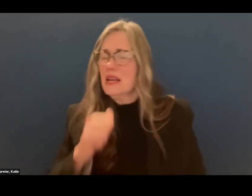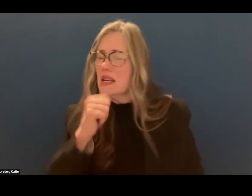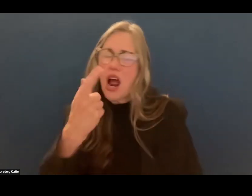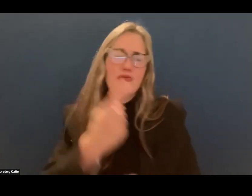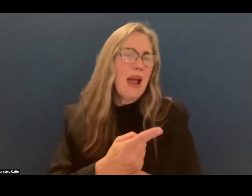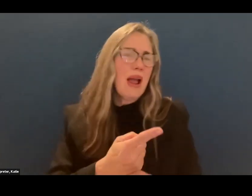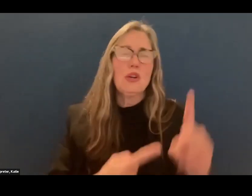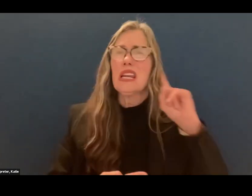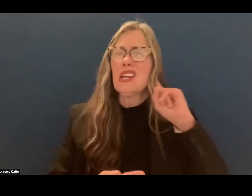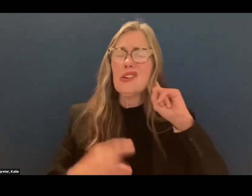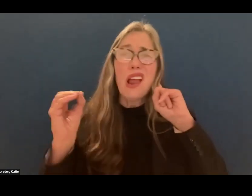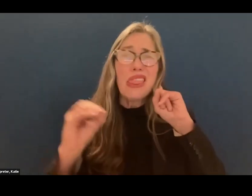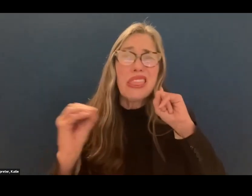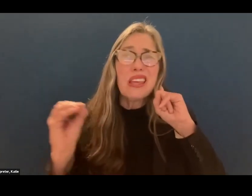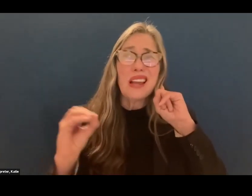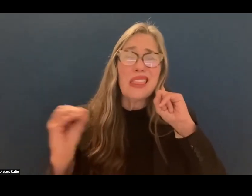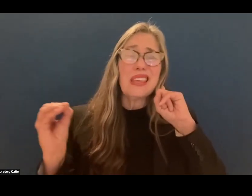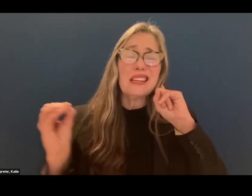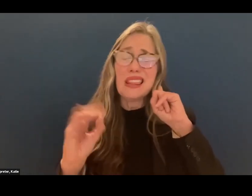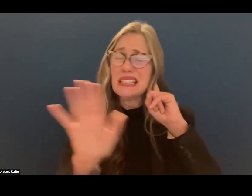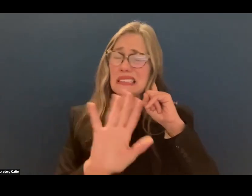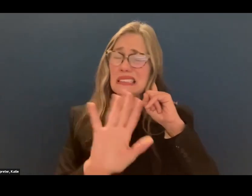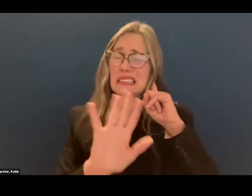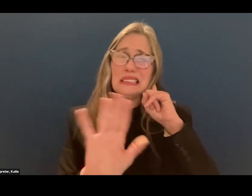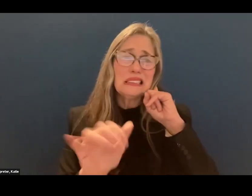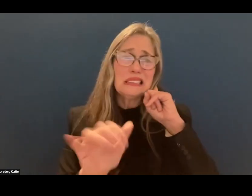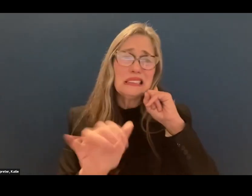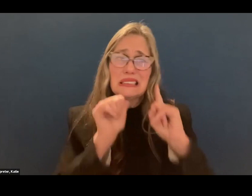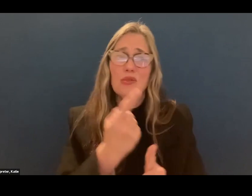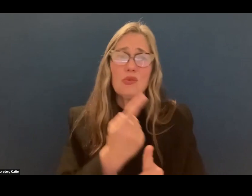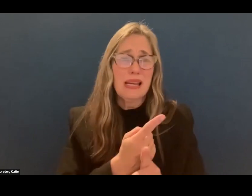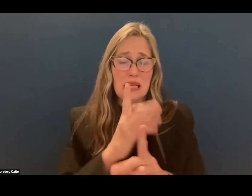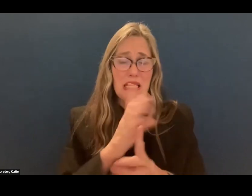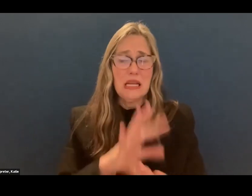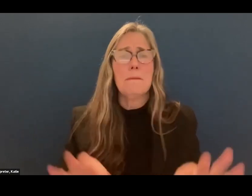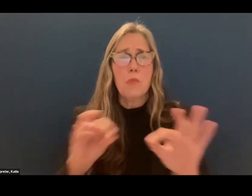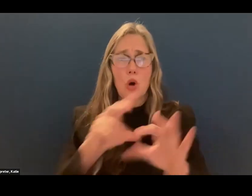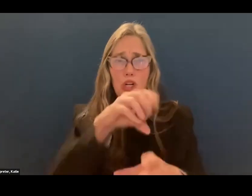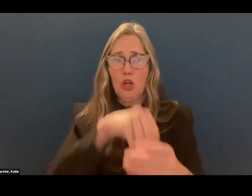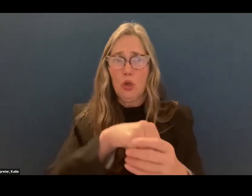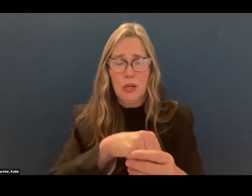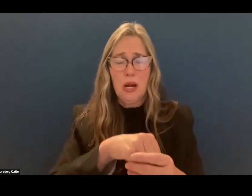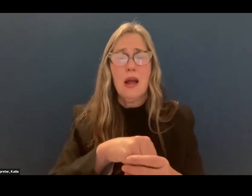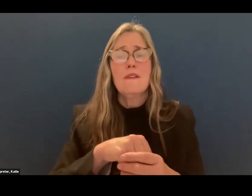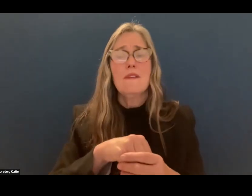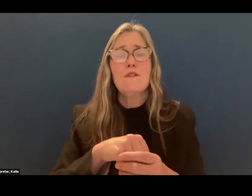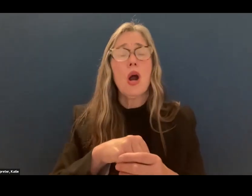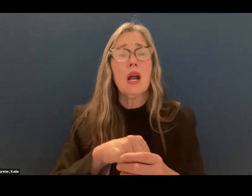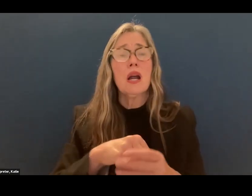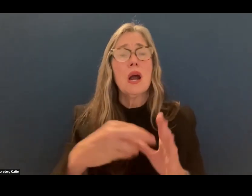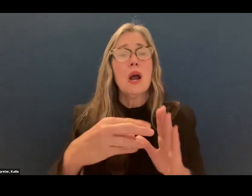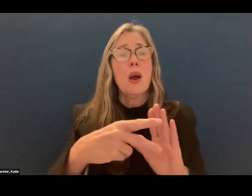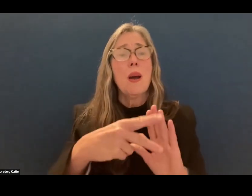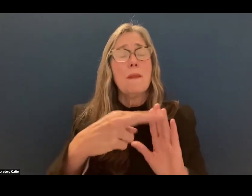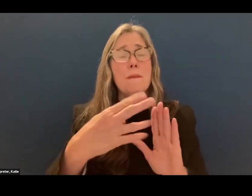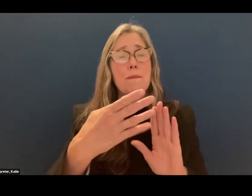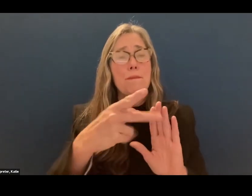report and doing that. So I think that's an important part of in the procedures, practices, and process as we're starting to look at that. But